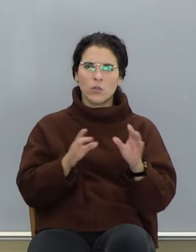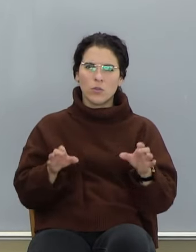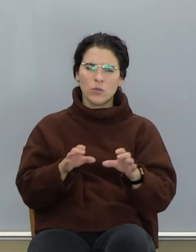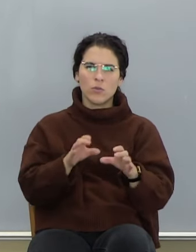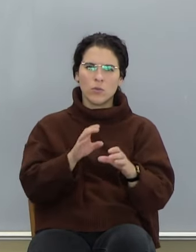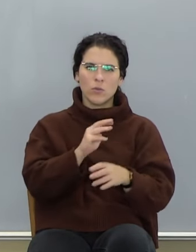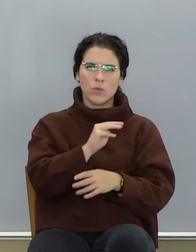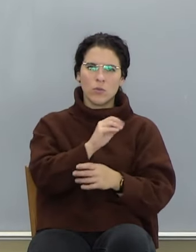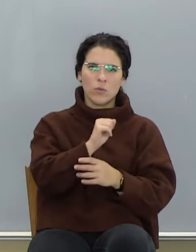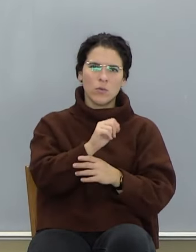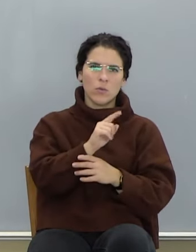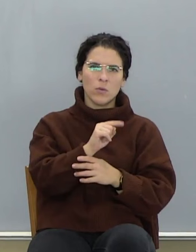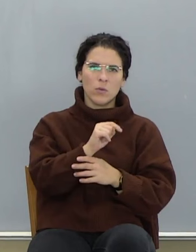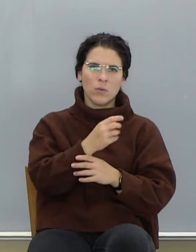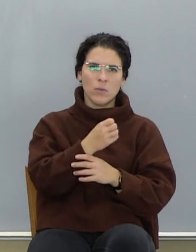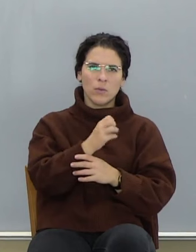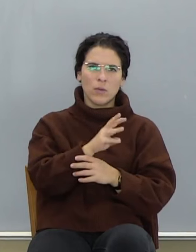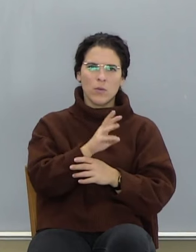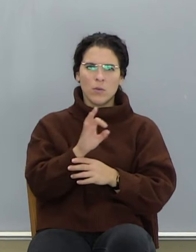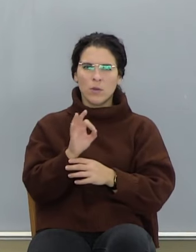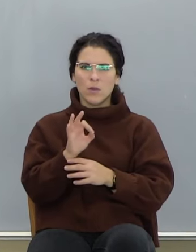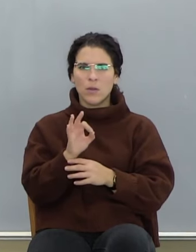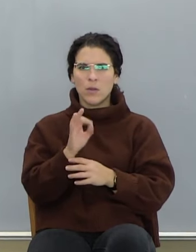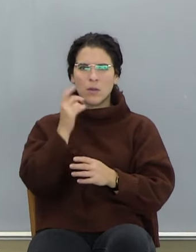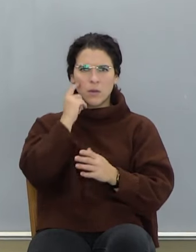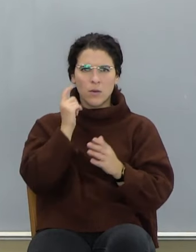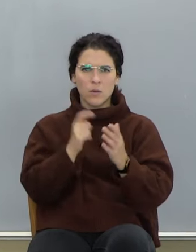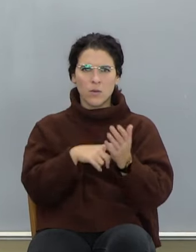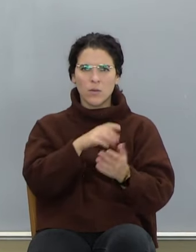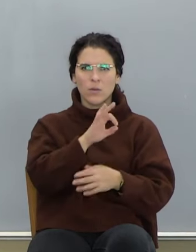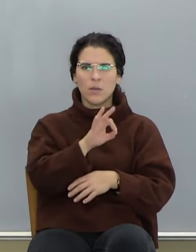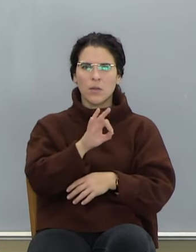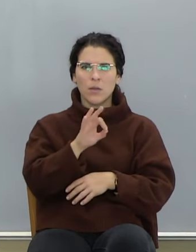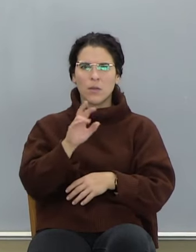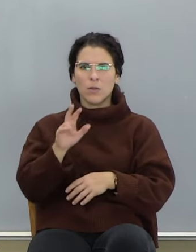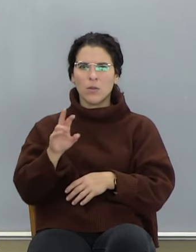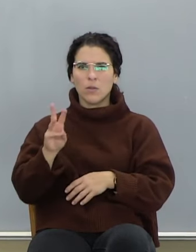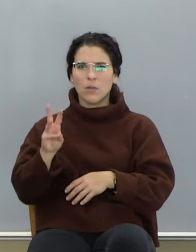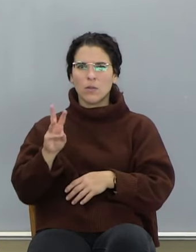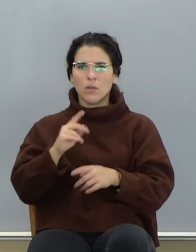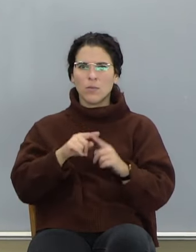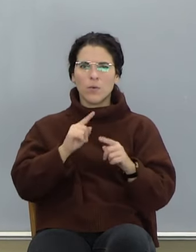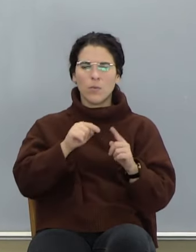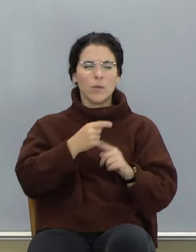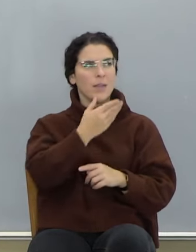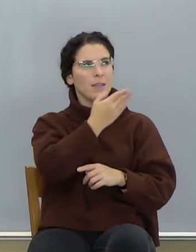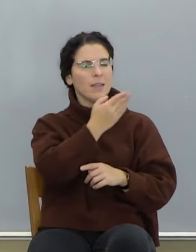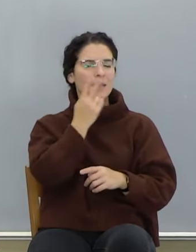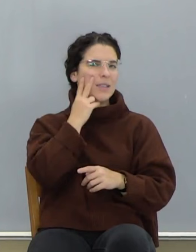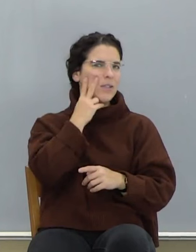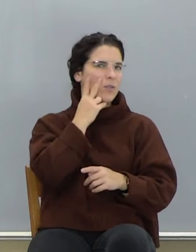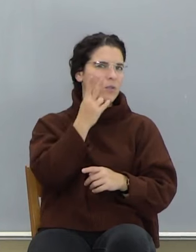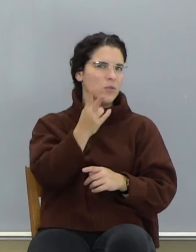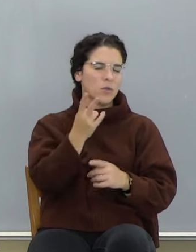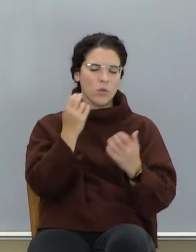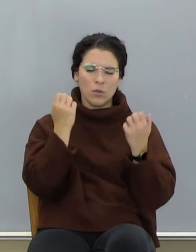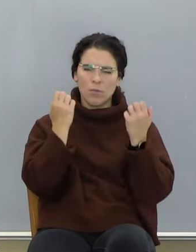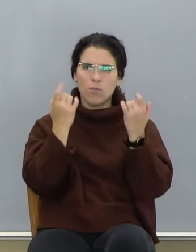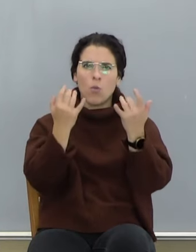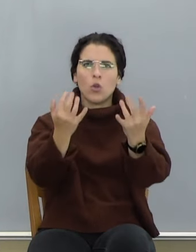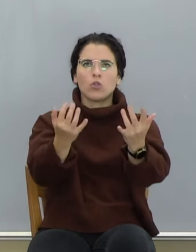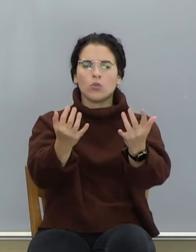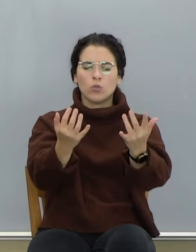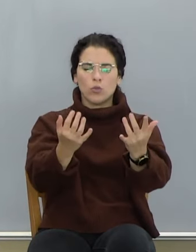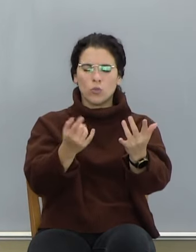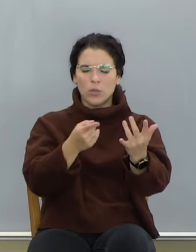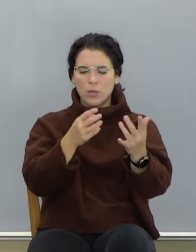Matthew chapter 9? And notice there at verse 36, but when he saw the multitudes,